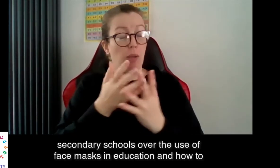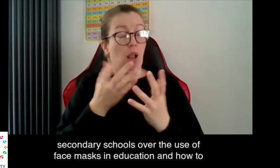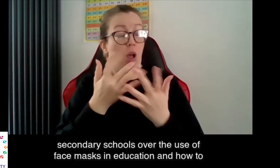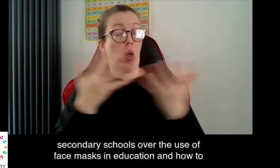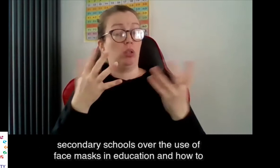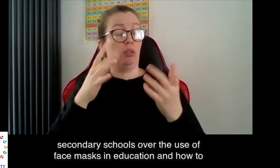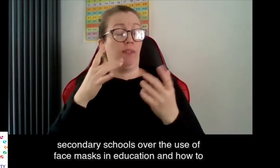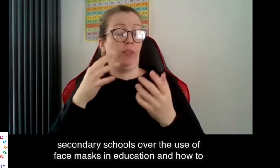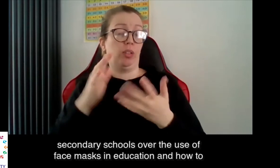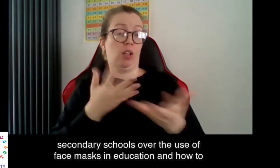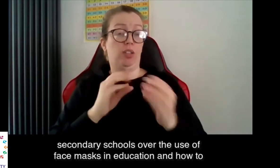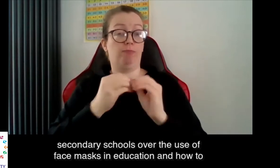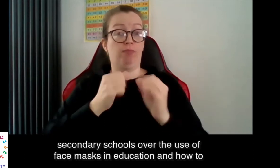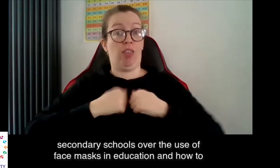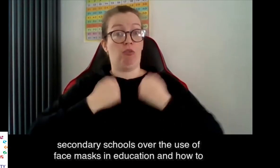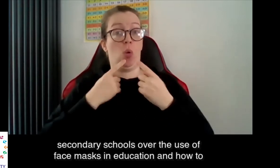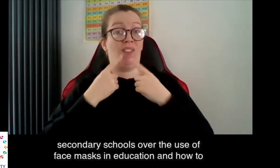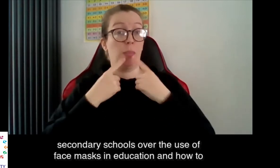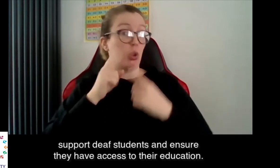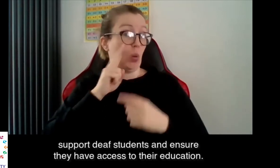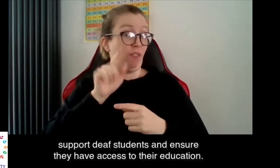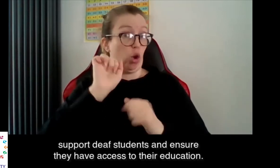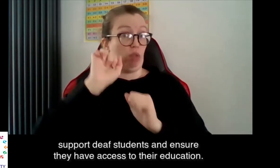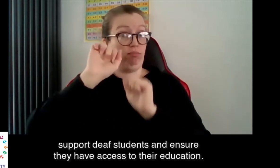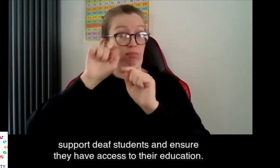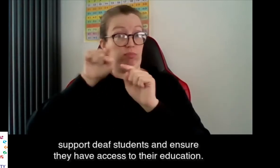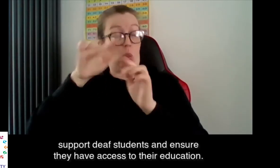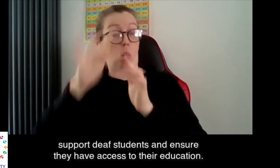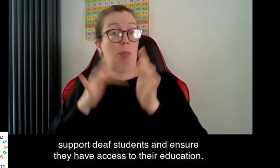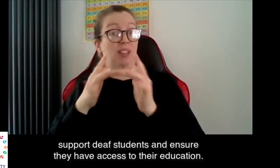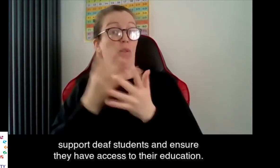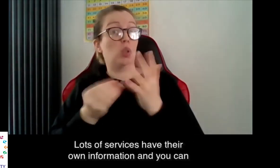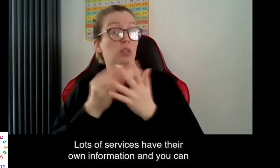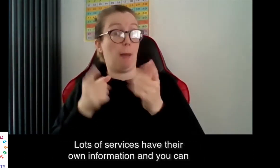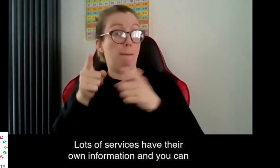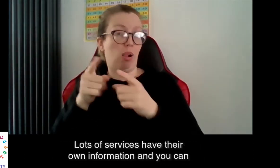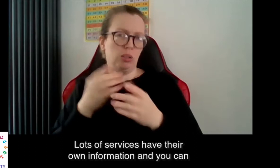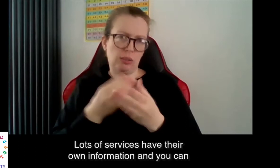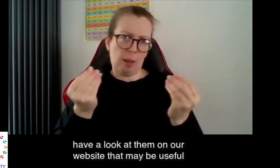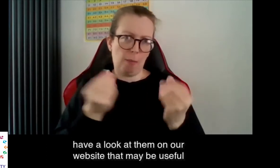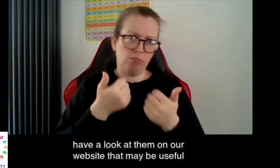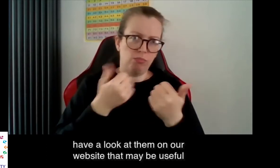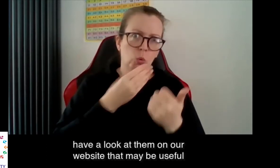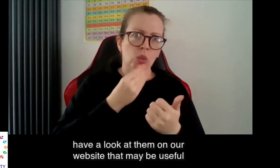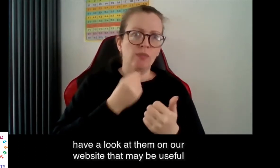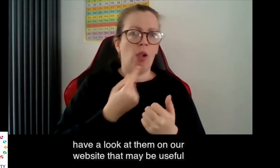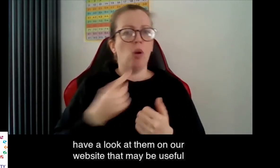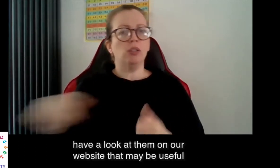and ensure they have access to their education. Lots of services have their own information, and you can have a look at them on our website. That